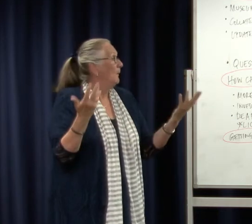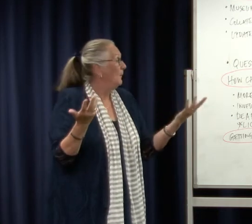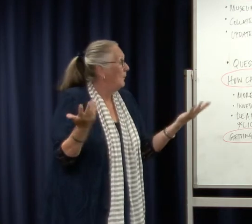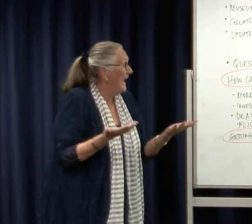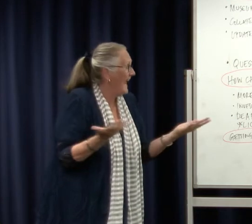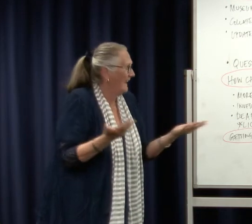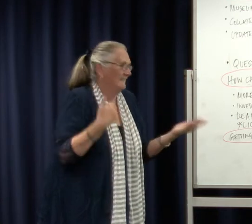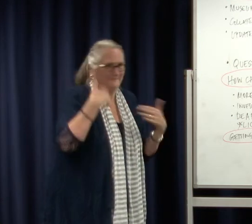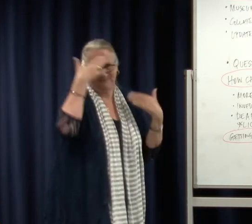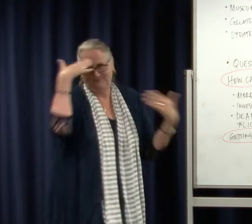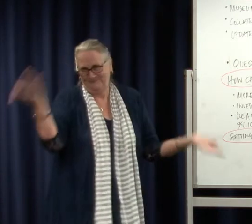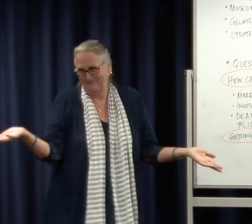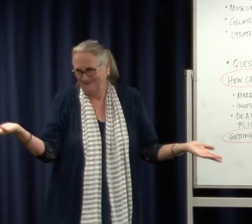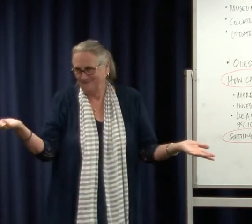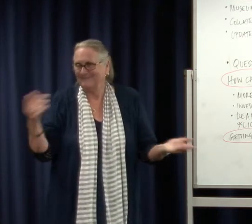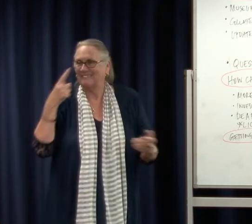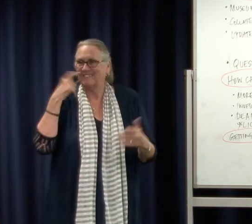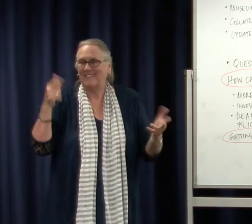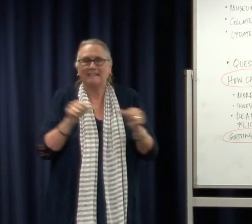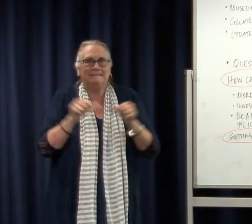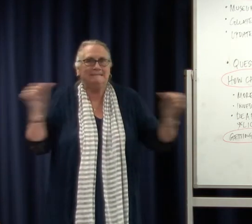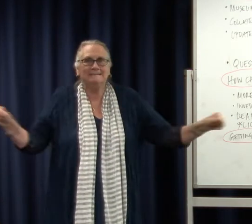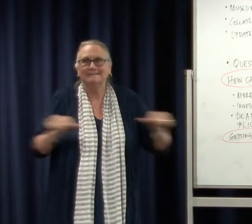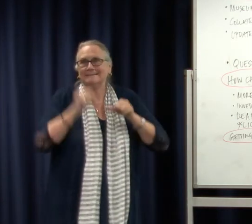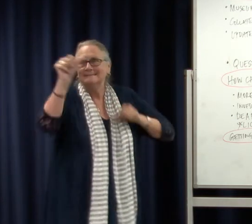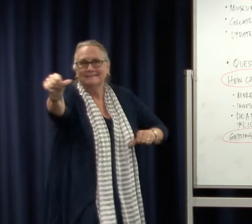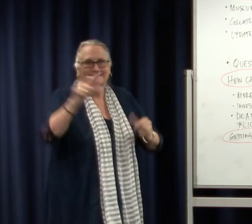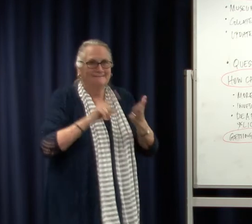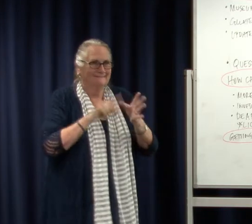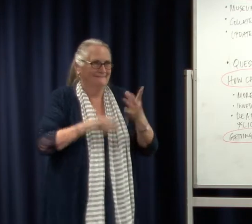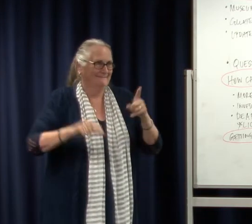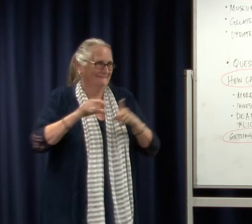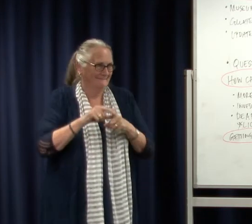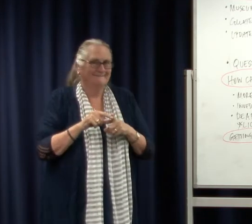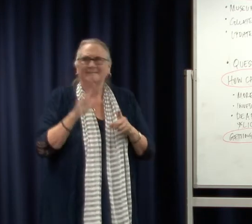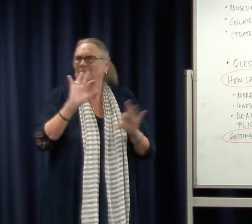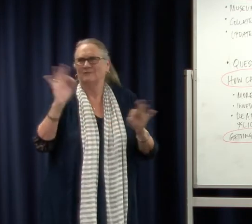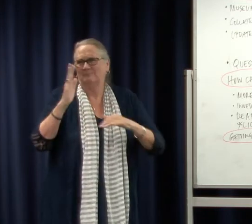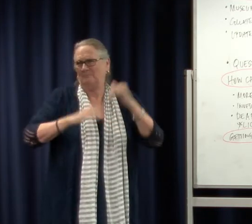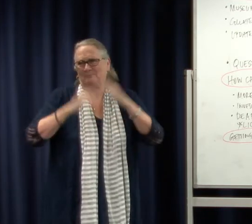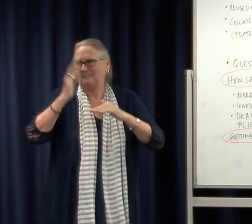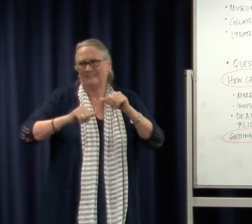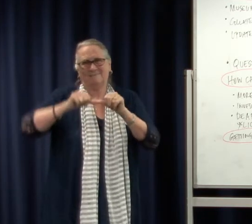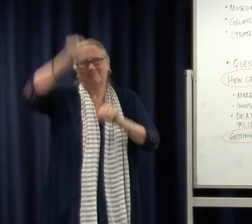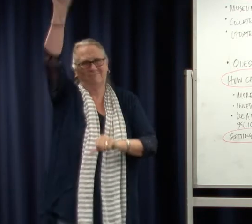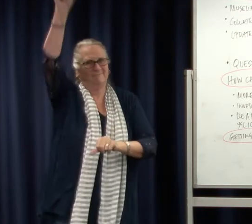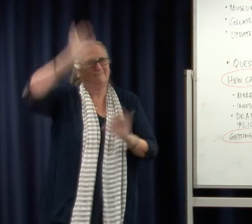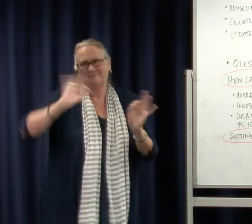Club. Where, the location, I'm not sure. We need to find a huge block of land, not